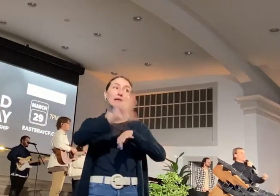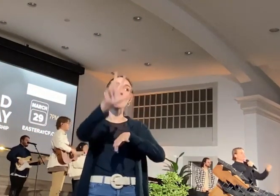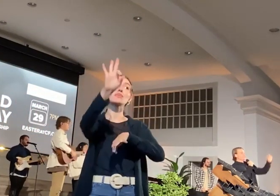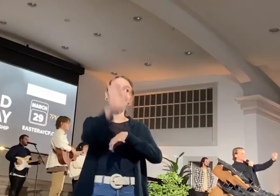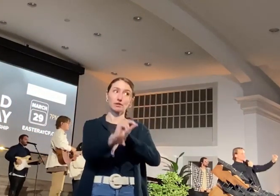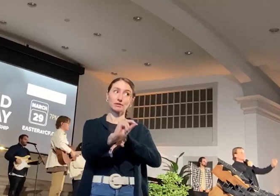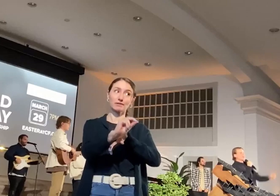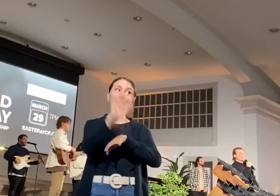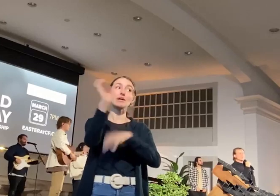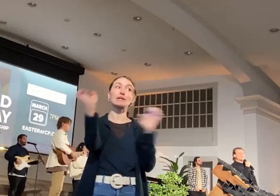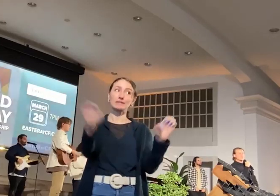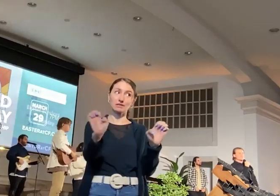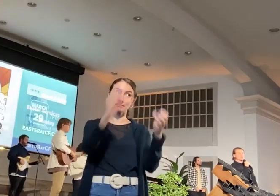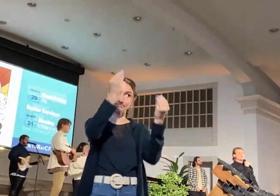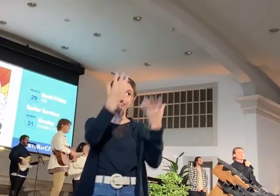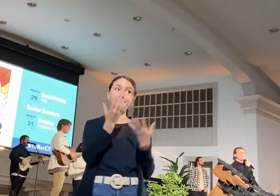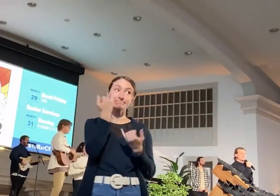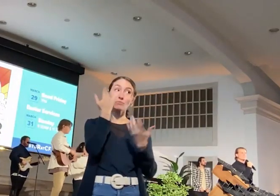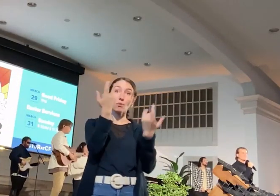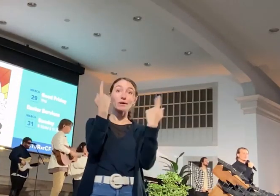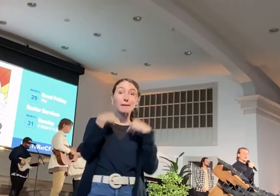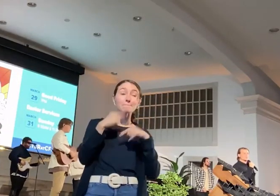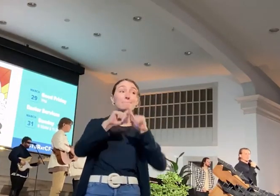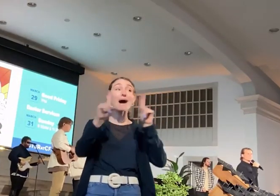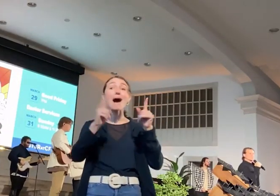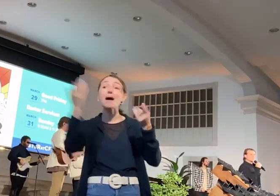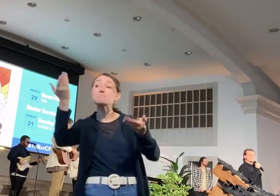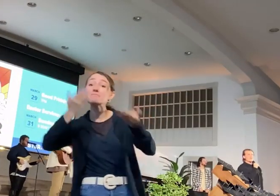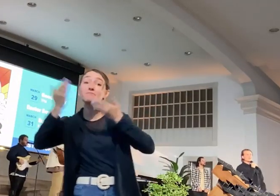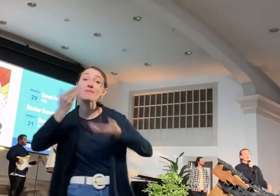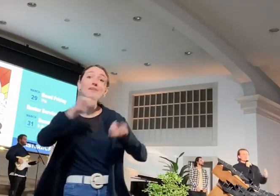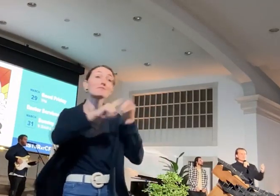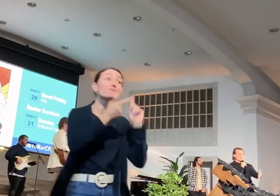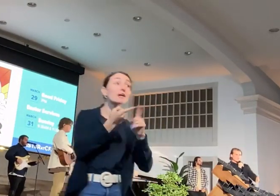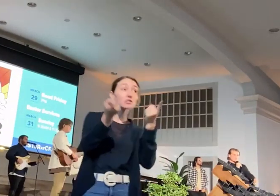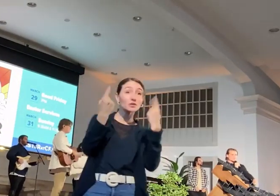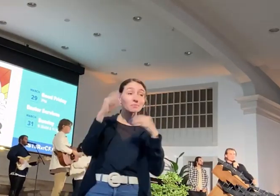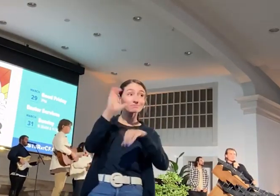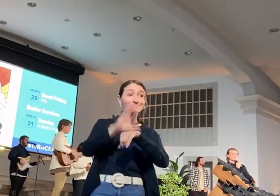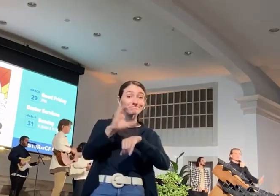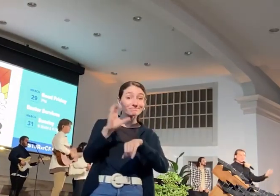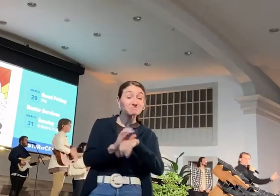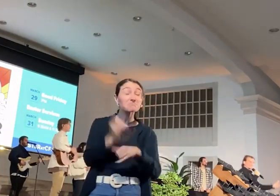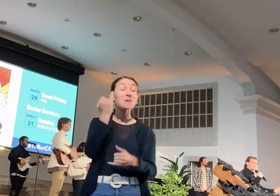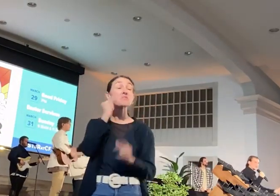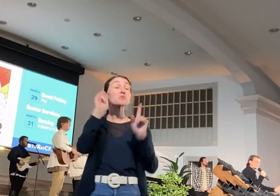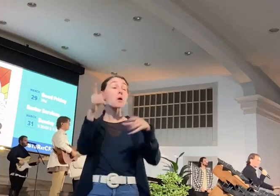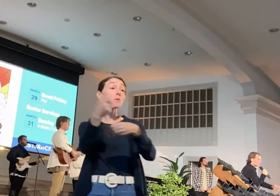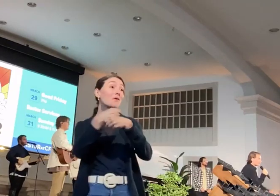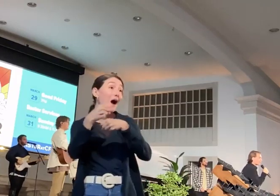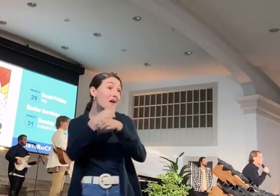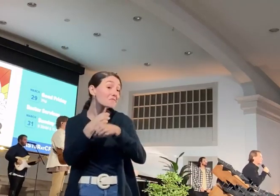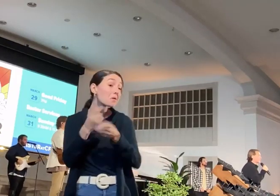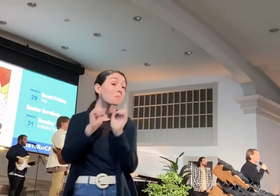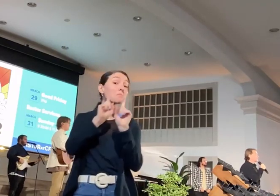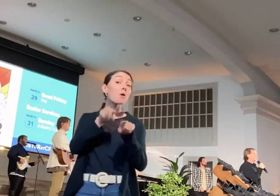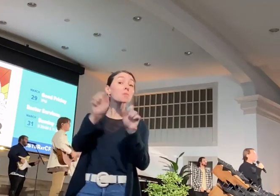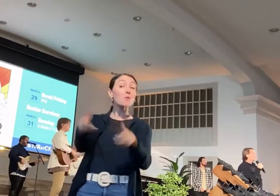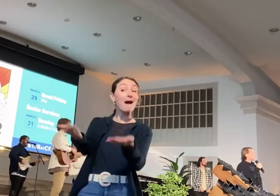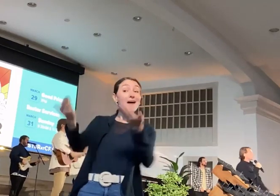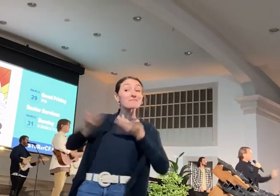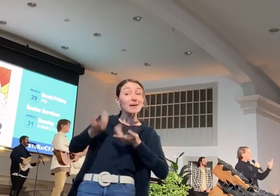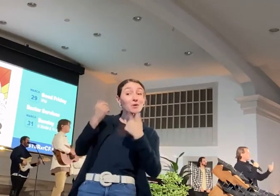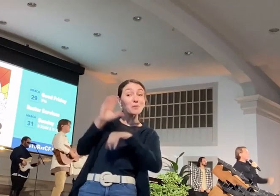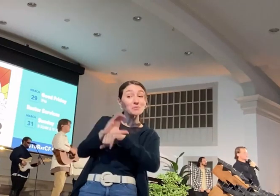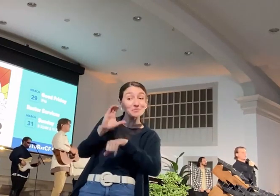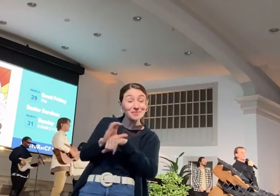9:30 and 11:30. On your way out today, all of us should have 2 or 3 invites in our back pockets at all time. Our Starbucks barista, if you're not fasting Starbucks like my wife, that's all right. You